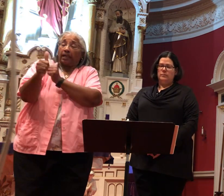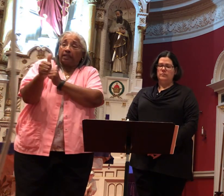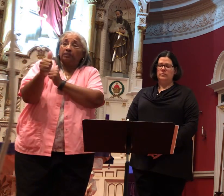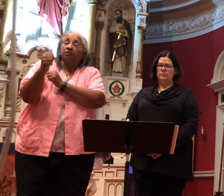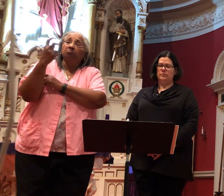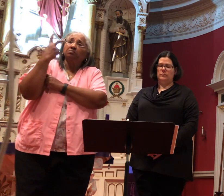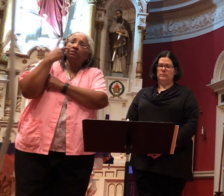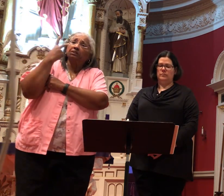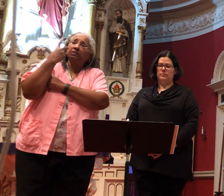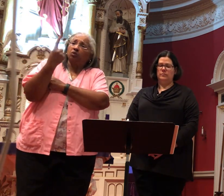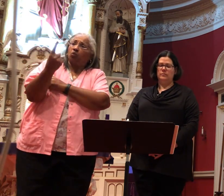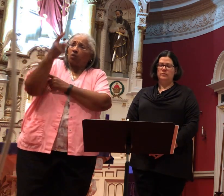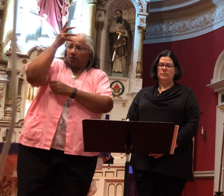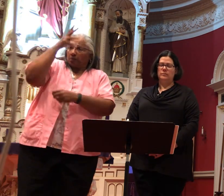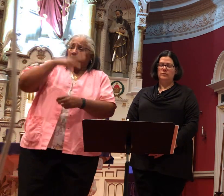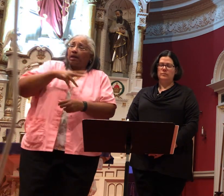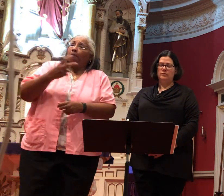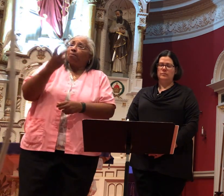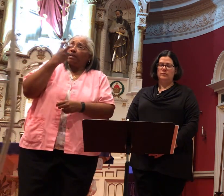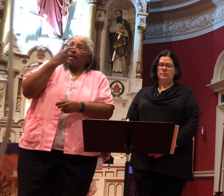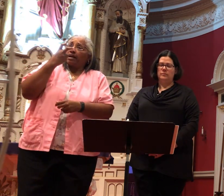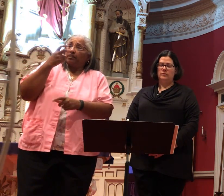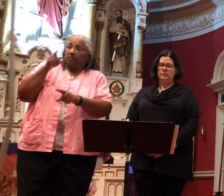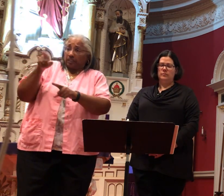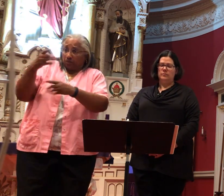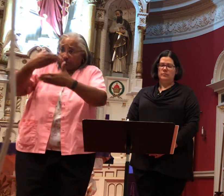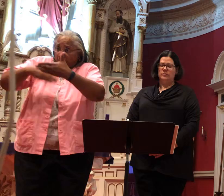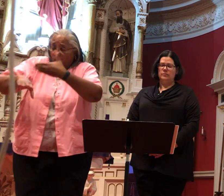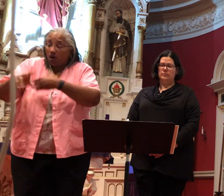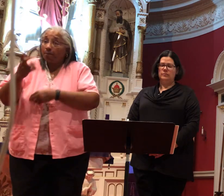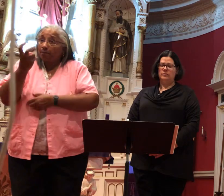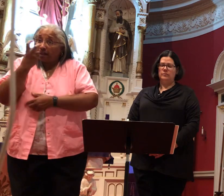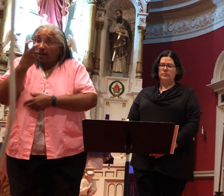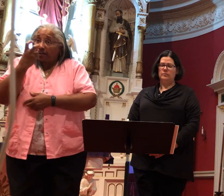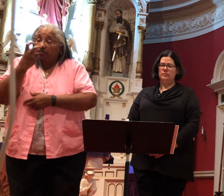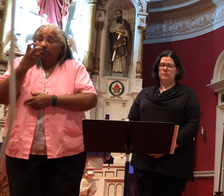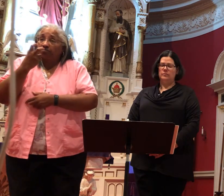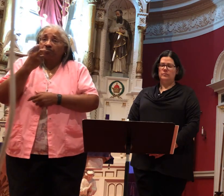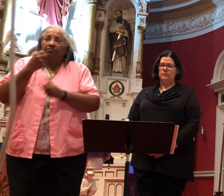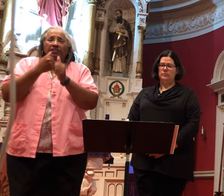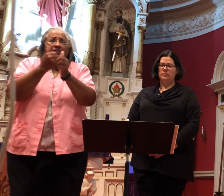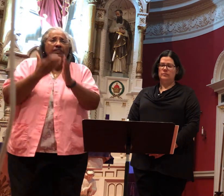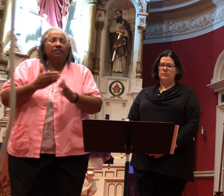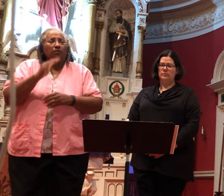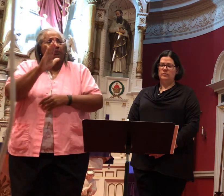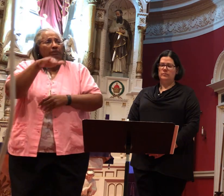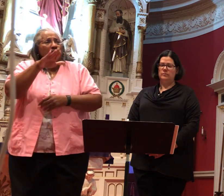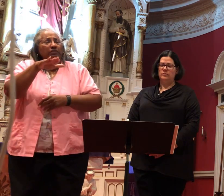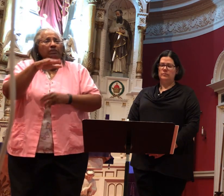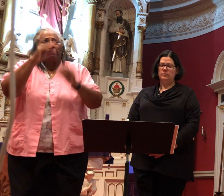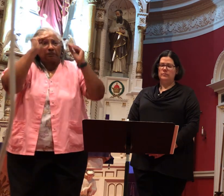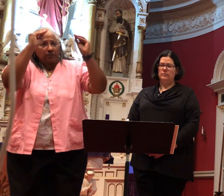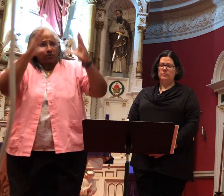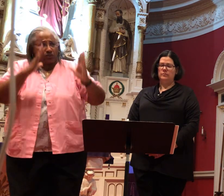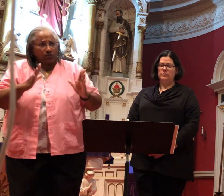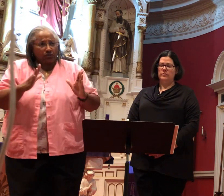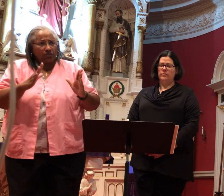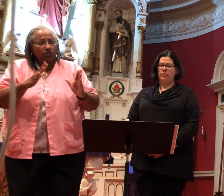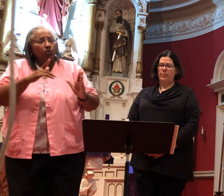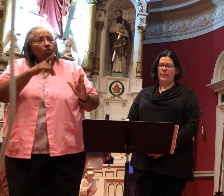he saw a man blind from birth. His disciples asked him, "Rabbi,